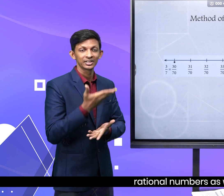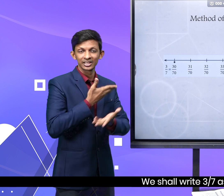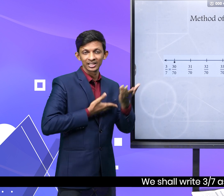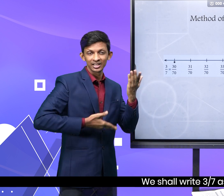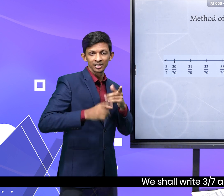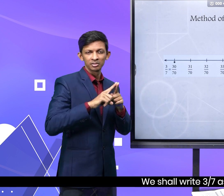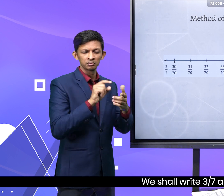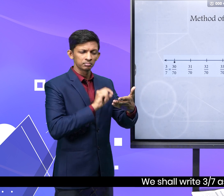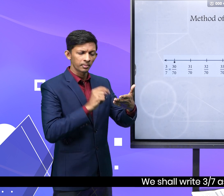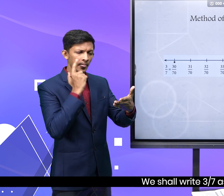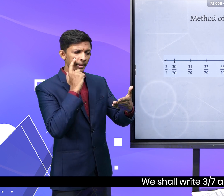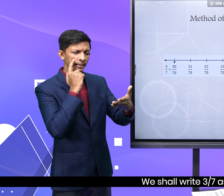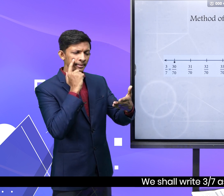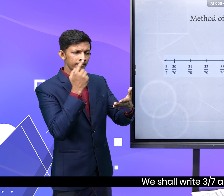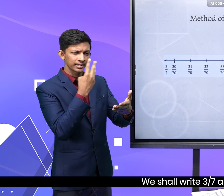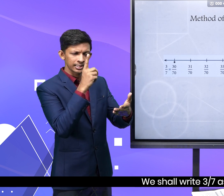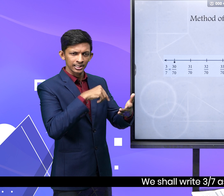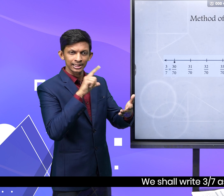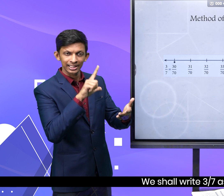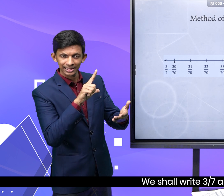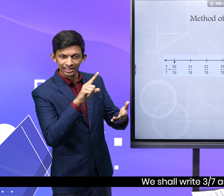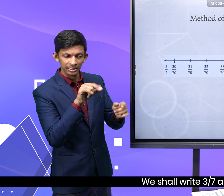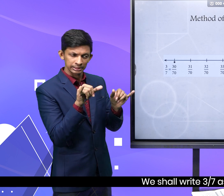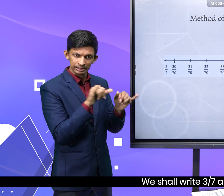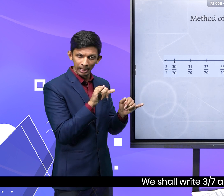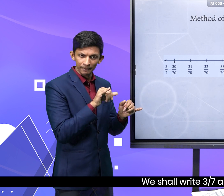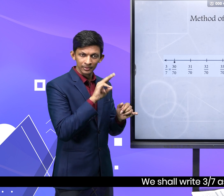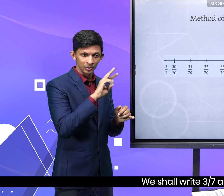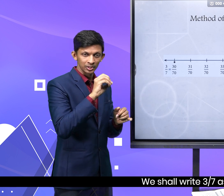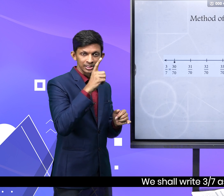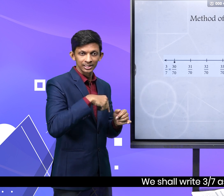We shall write 3 by 7 as 30 by 70